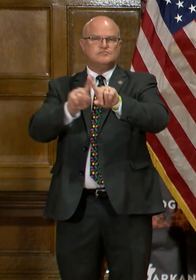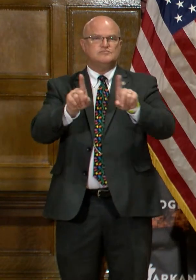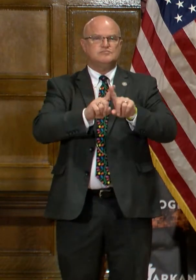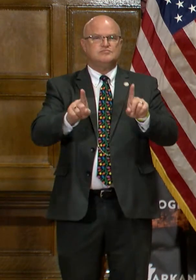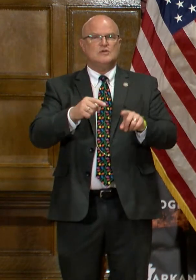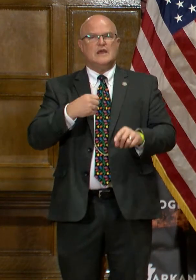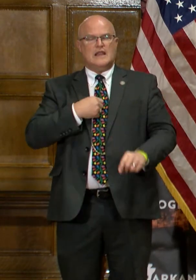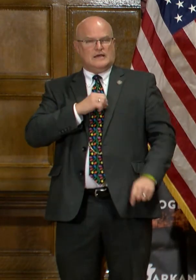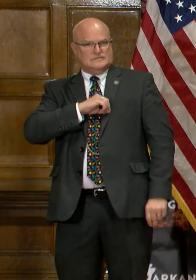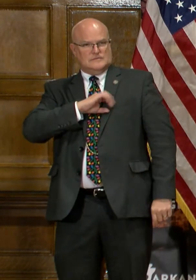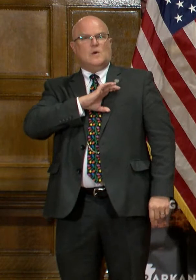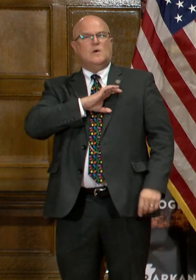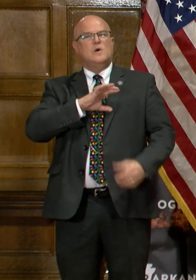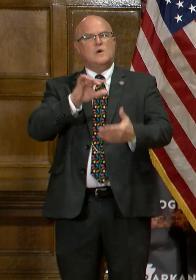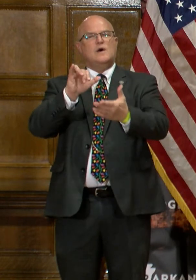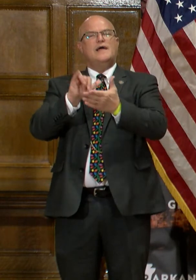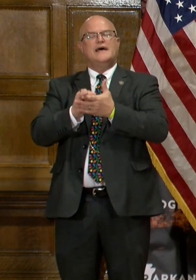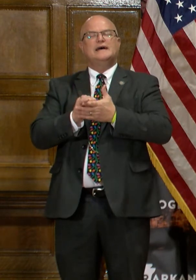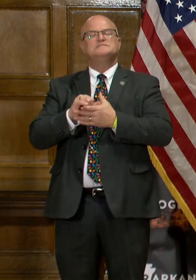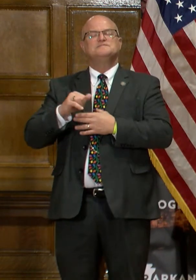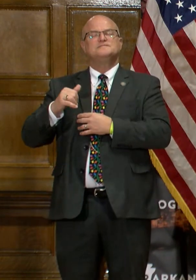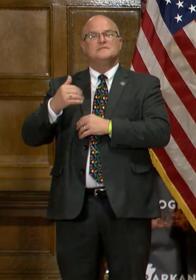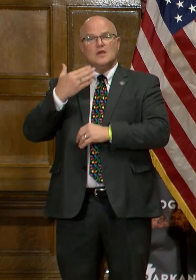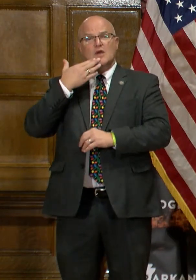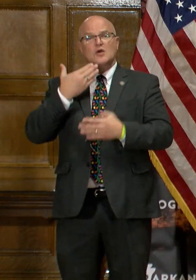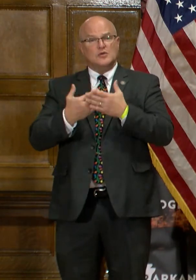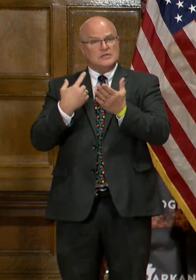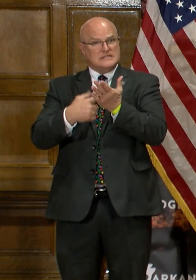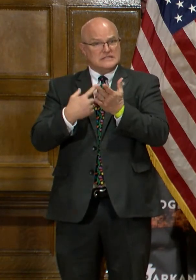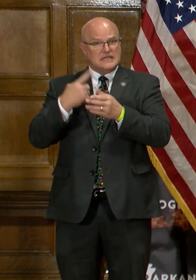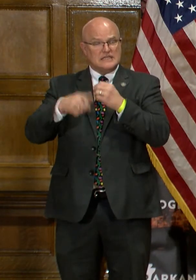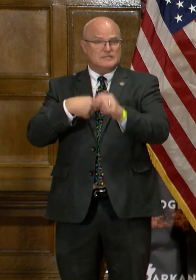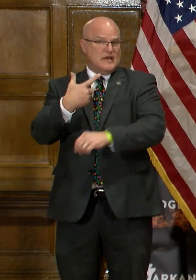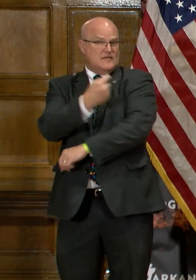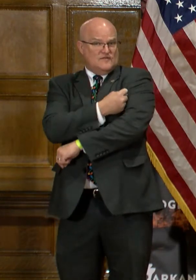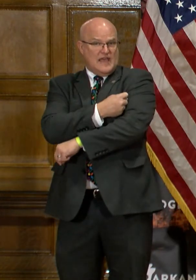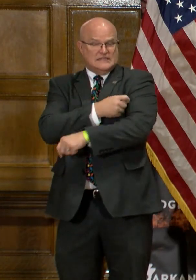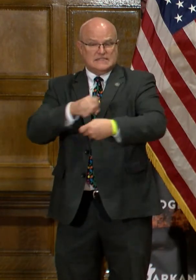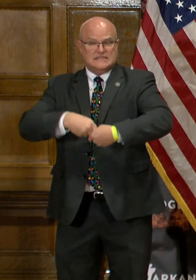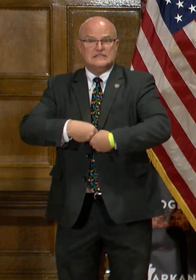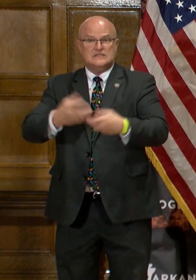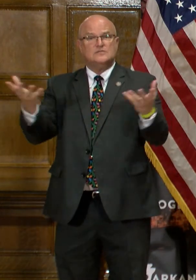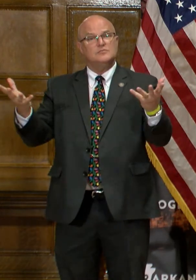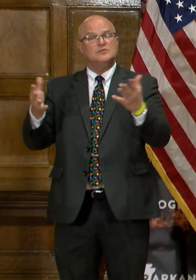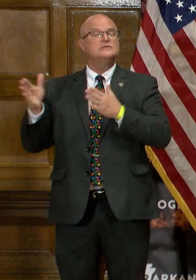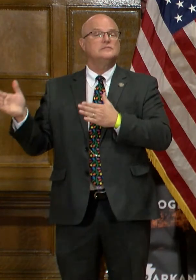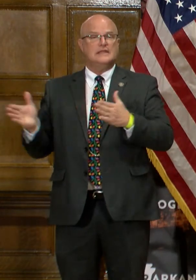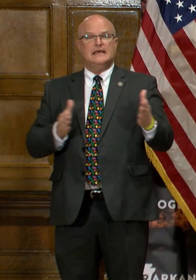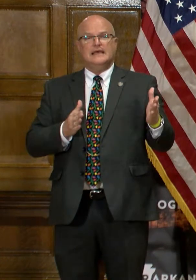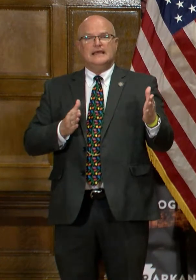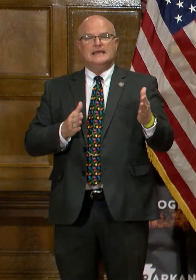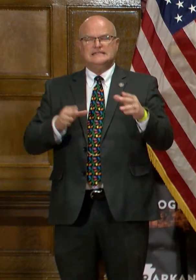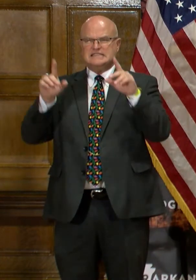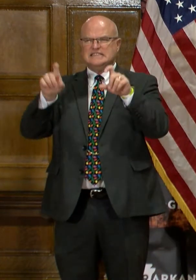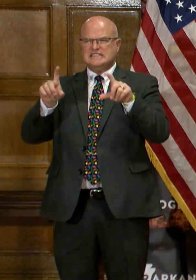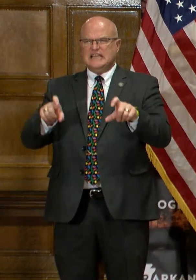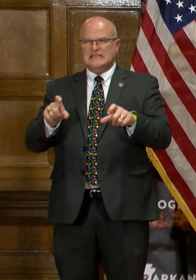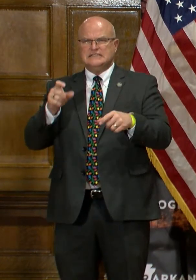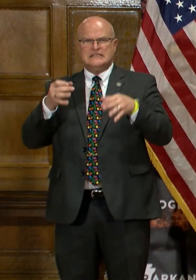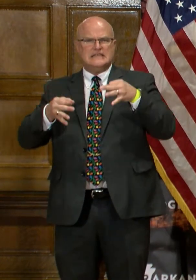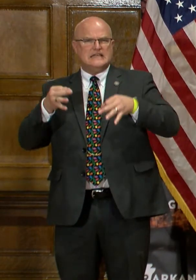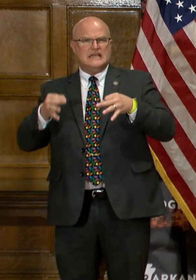was encouraged by that. We had a very good discussion on vaccine distribution plans, testing